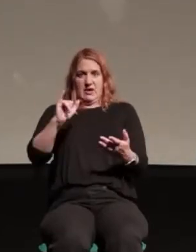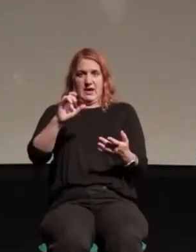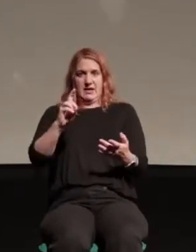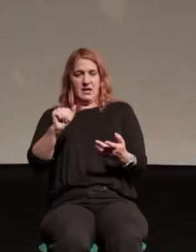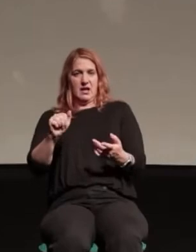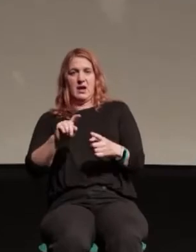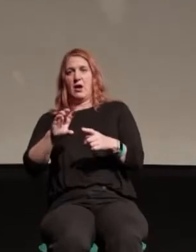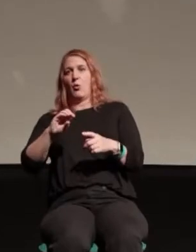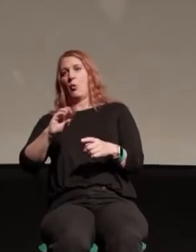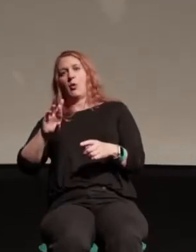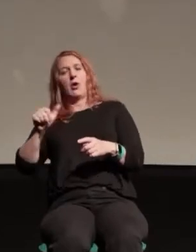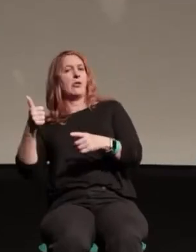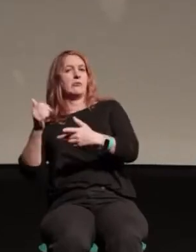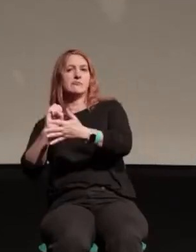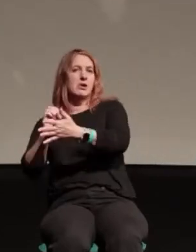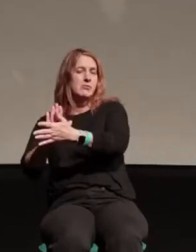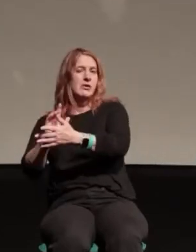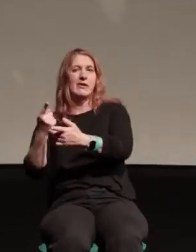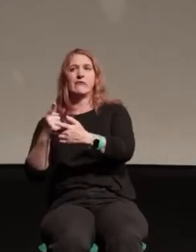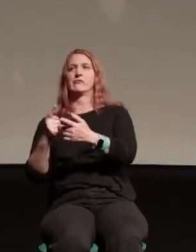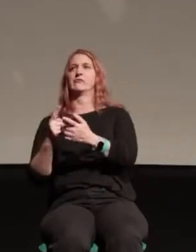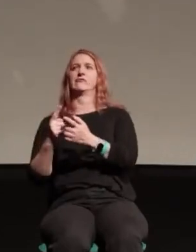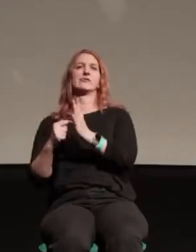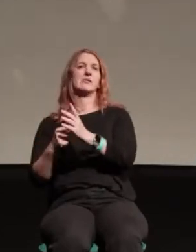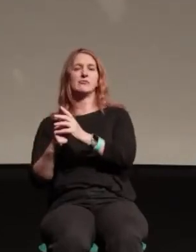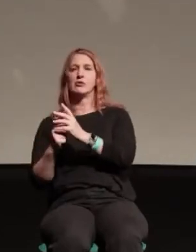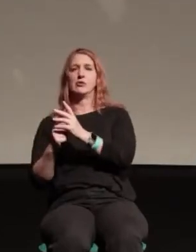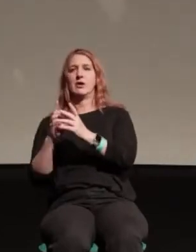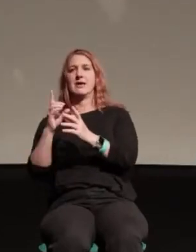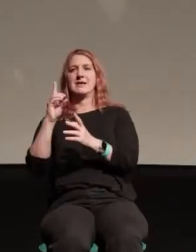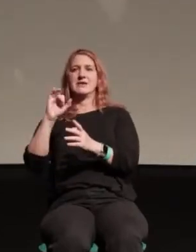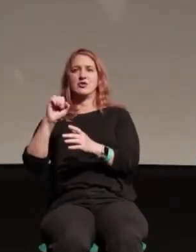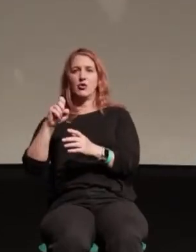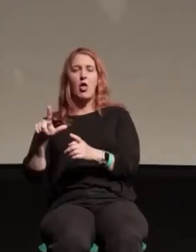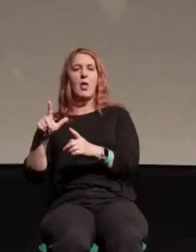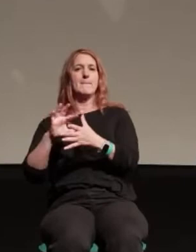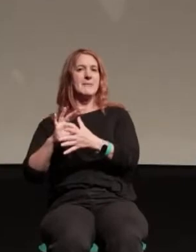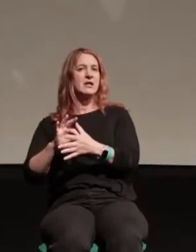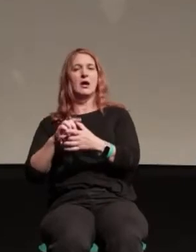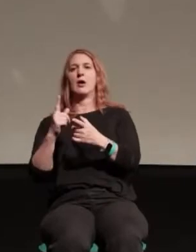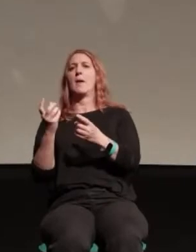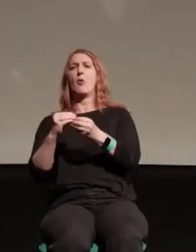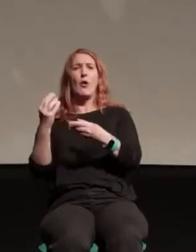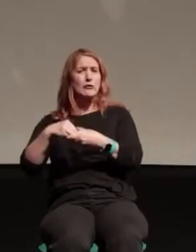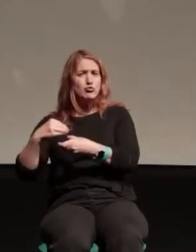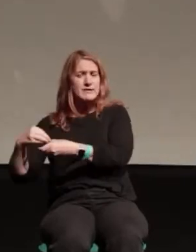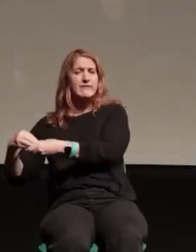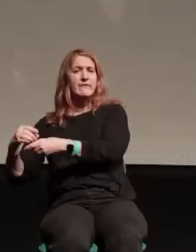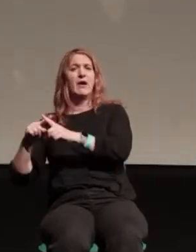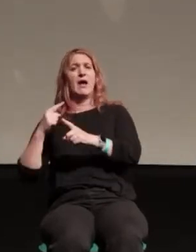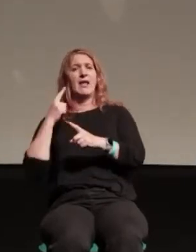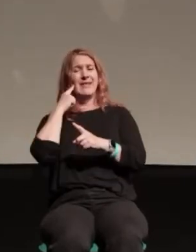other strands like digital studios more inclusive. There are various places where I